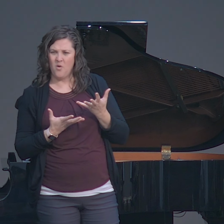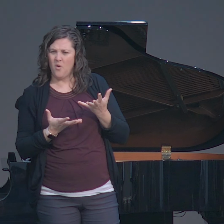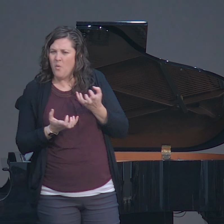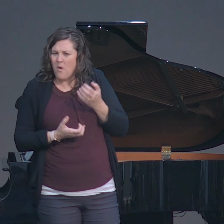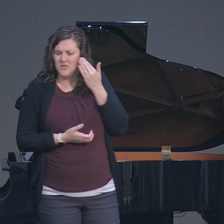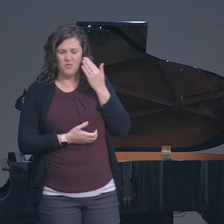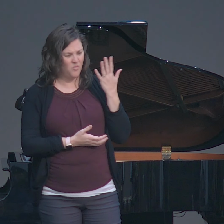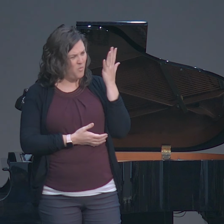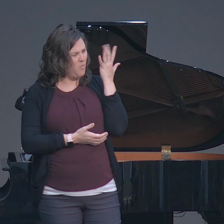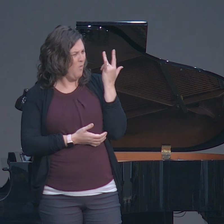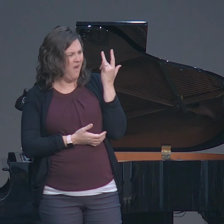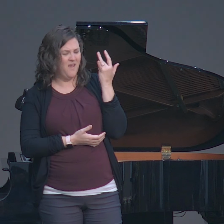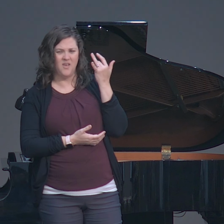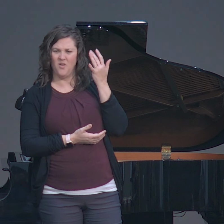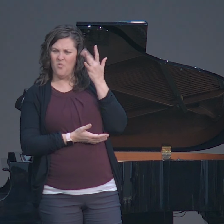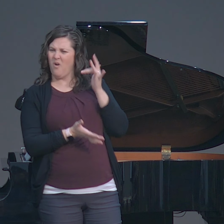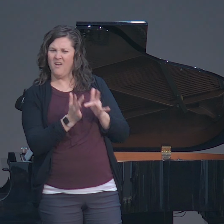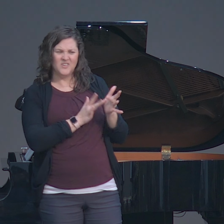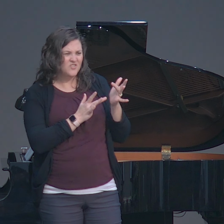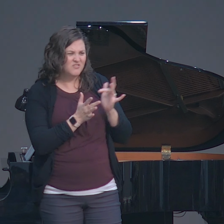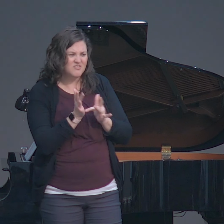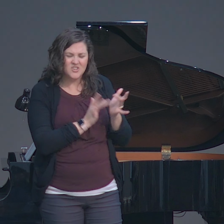Why is that, Jesus?